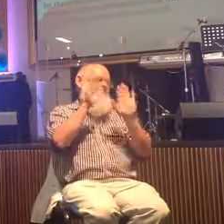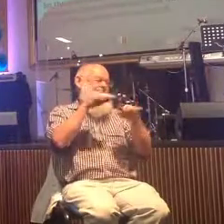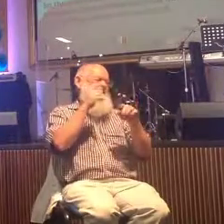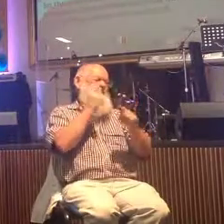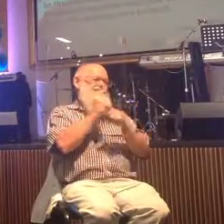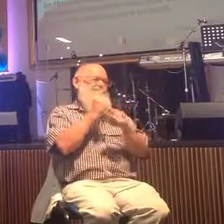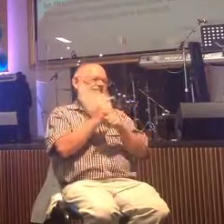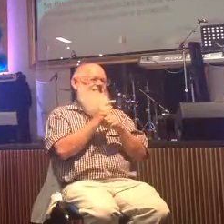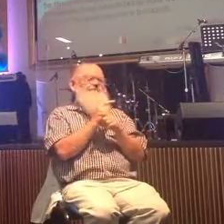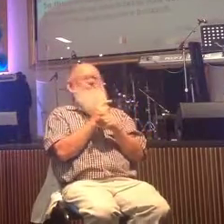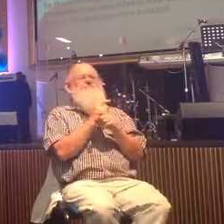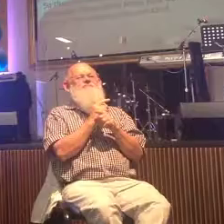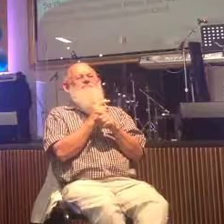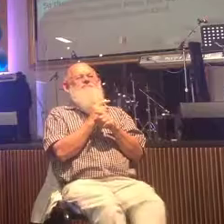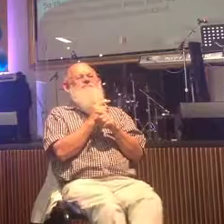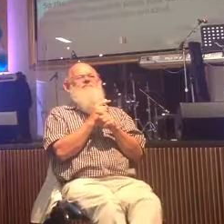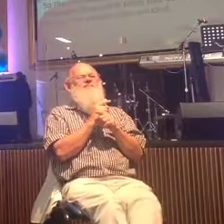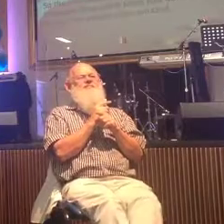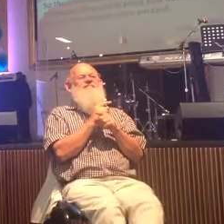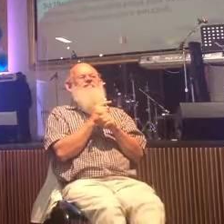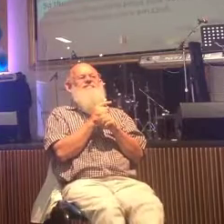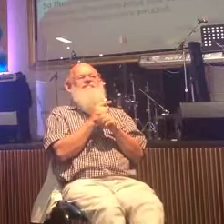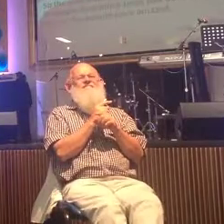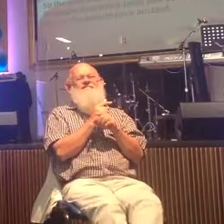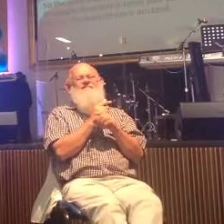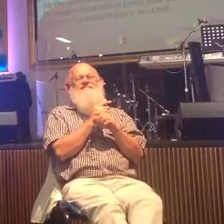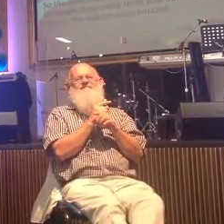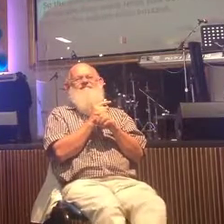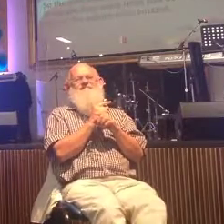Jesus obviously didn't like bacon, so